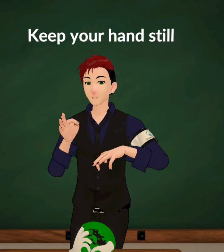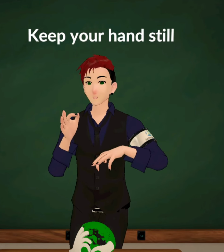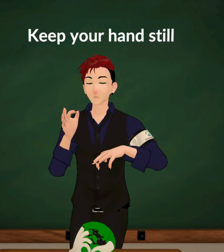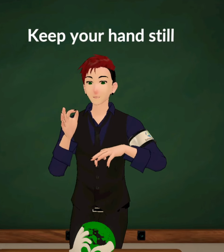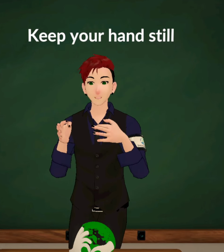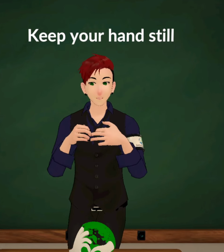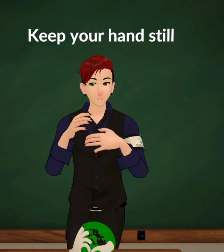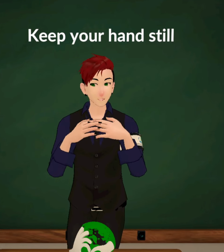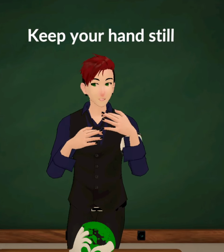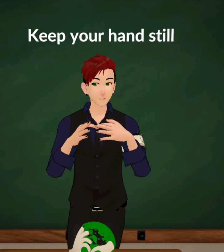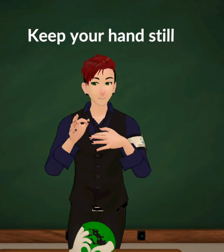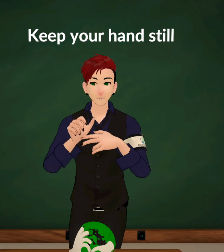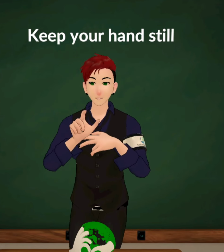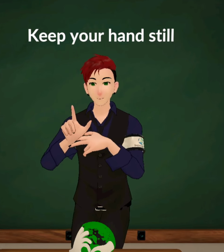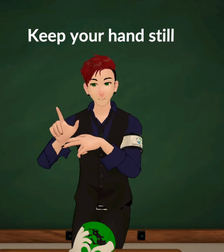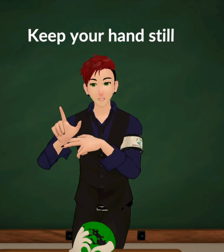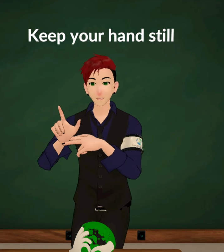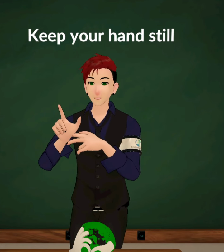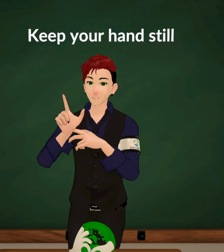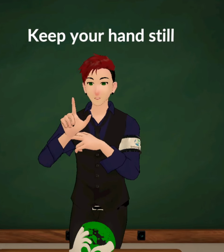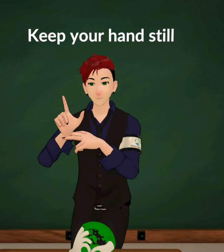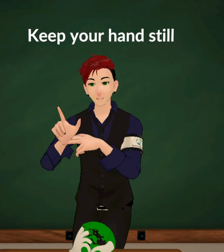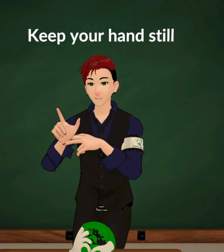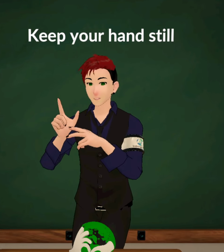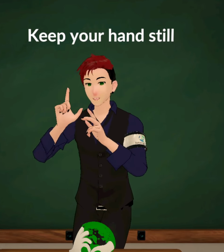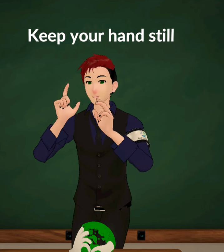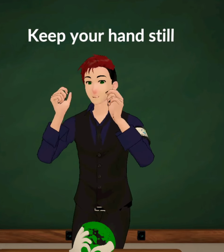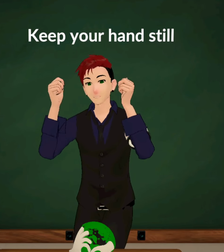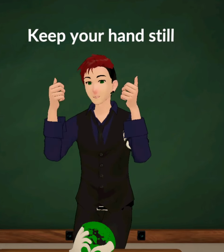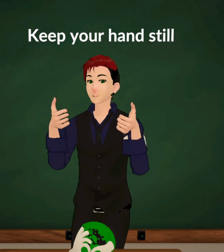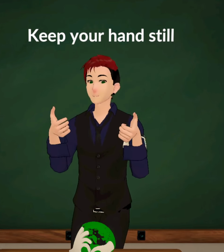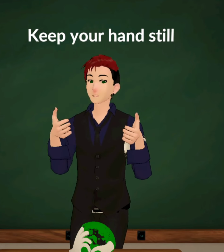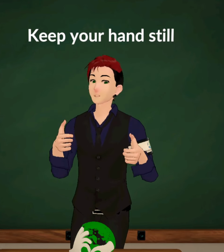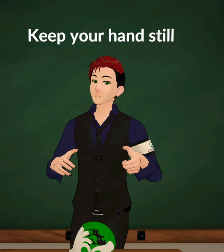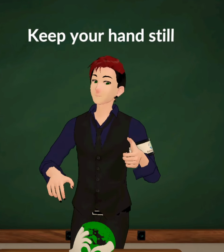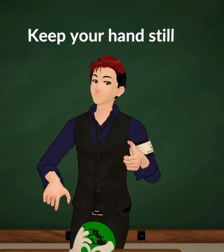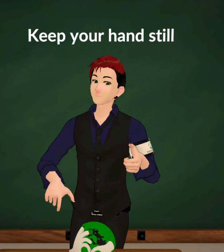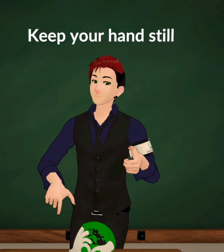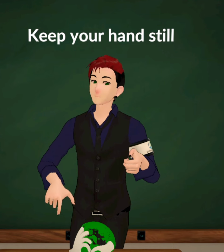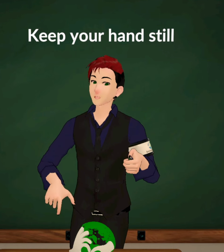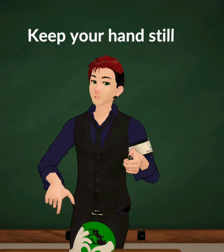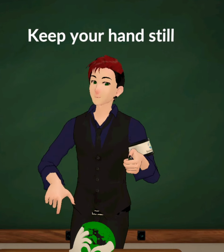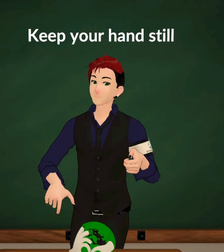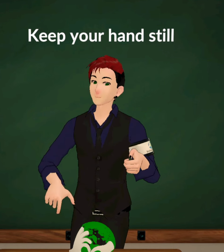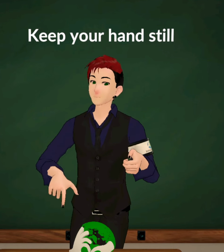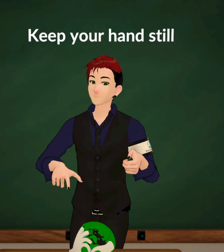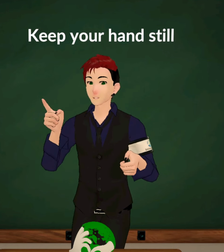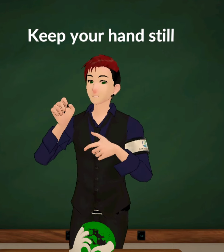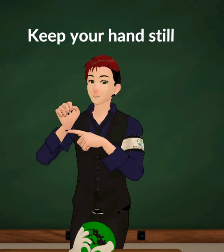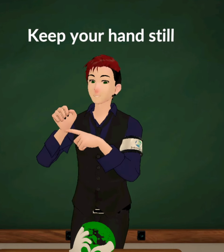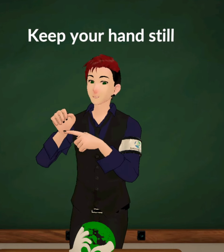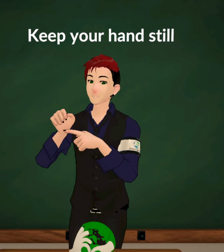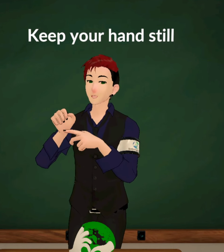you are more comfortable dragging or bouncing, it's your thing. But yes, S's